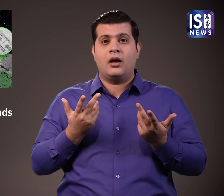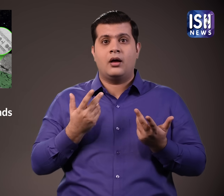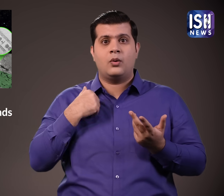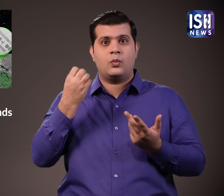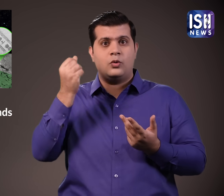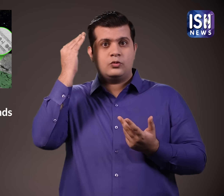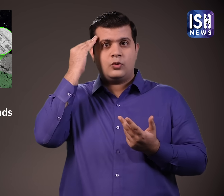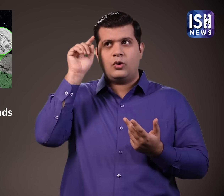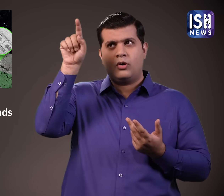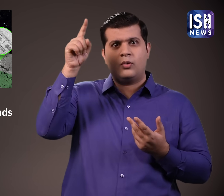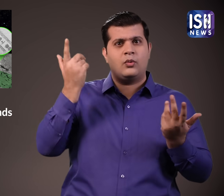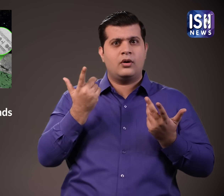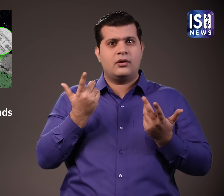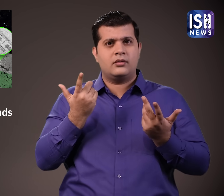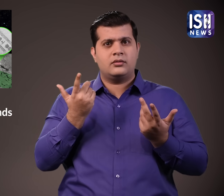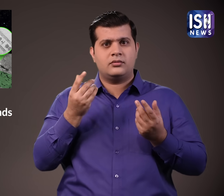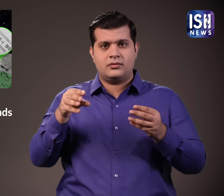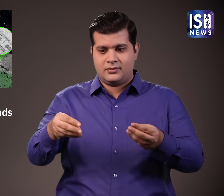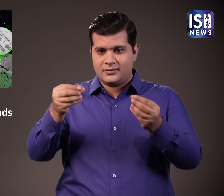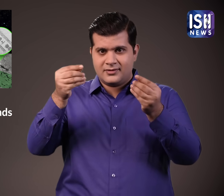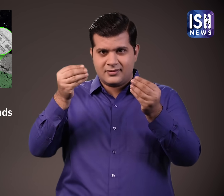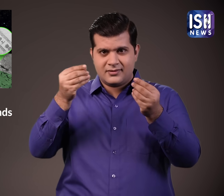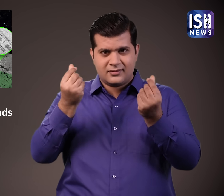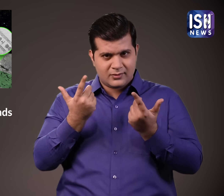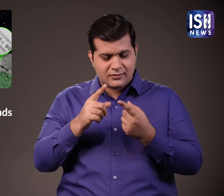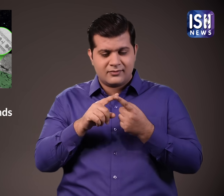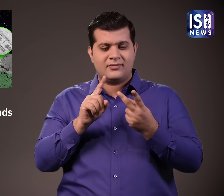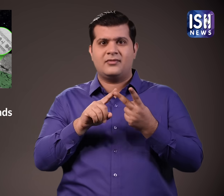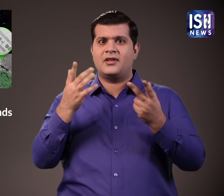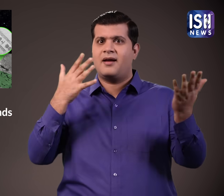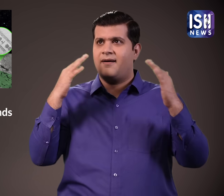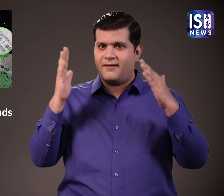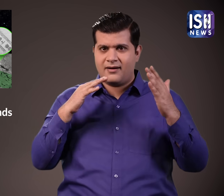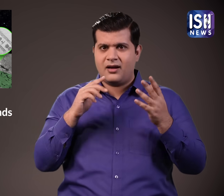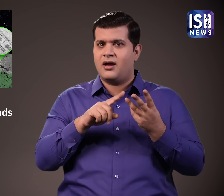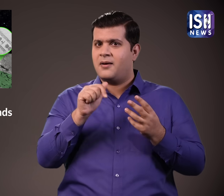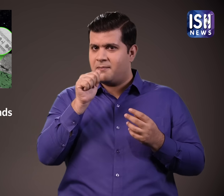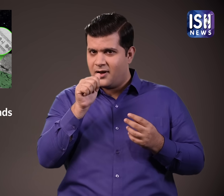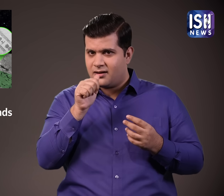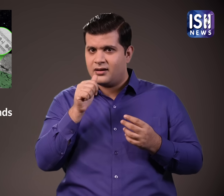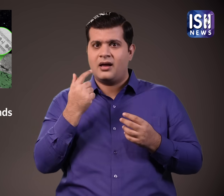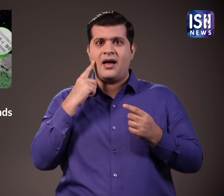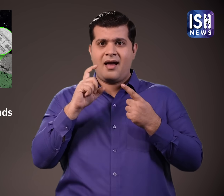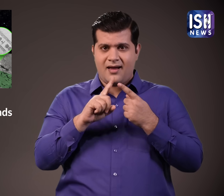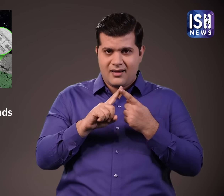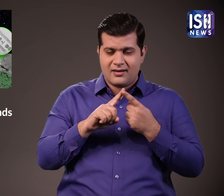It will collect data pertaining to the lunar surface, atmosphere, water, ice,